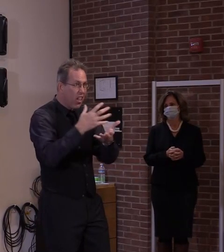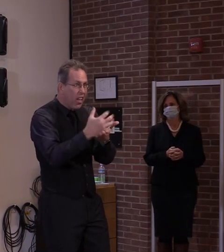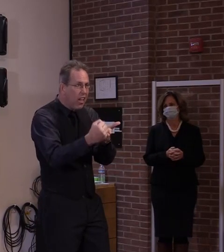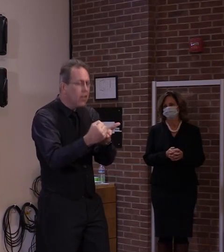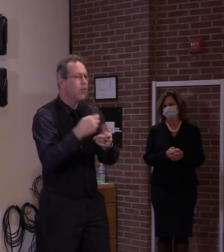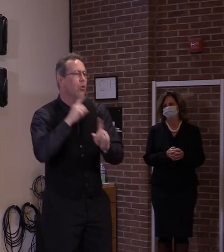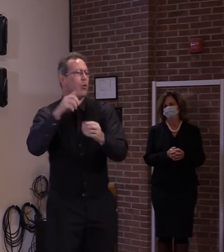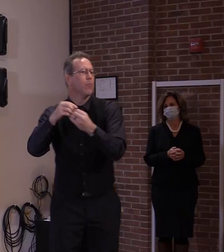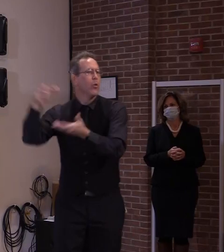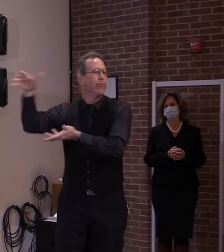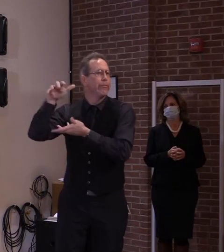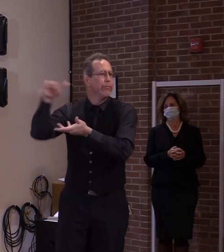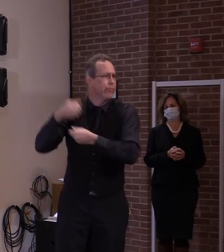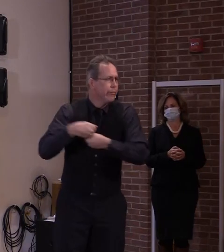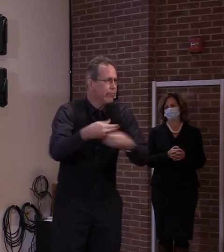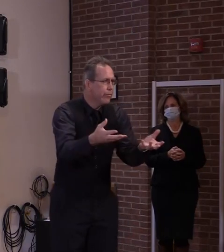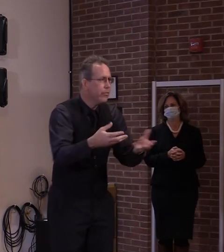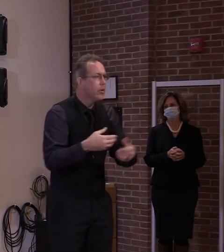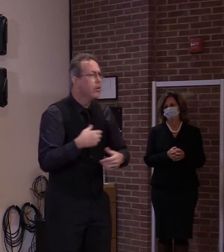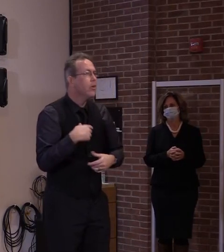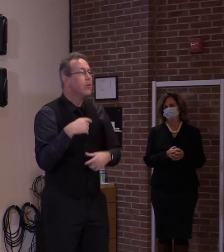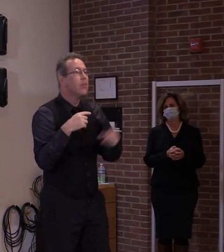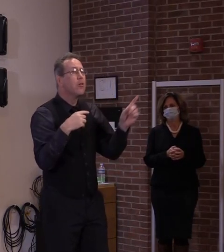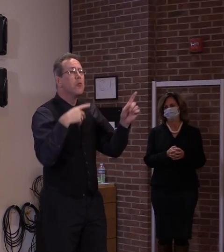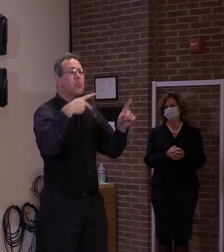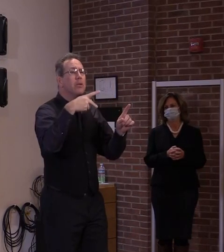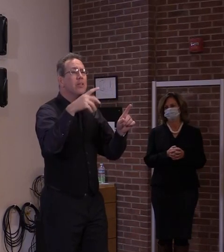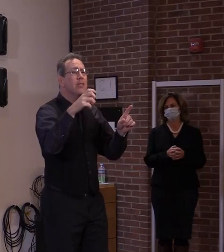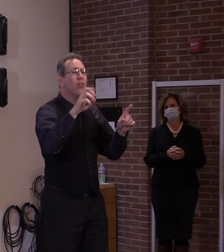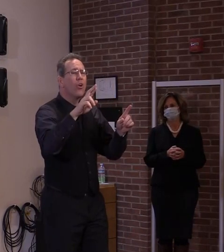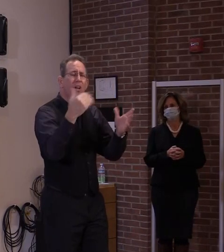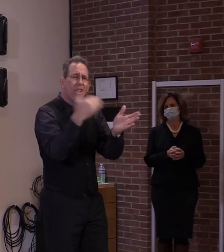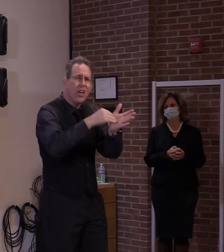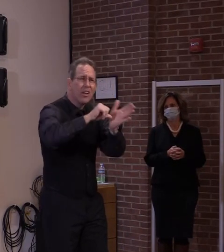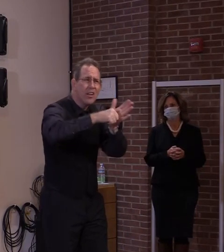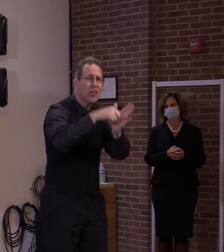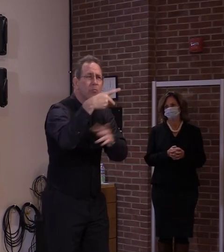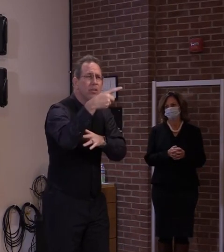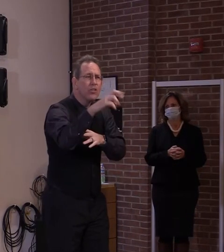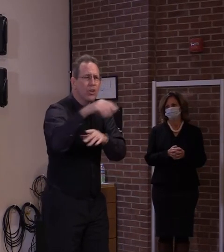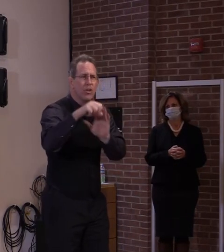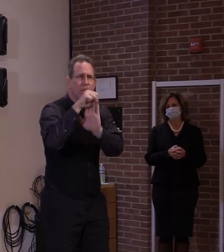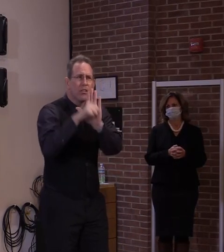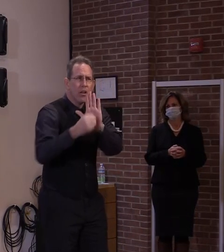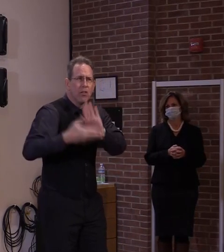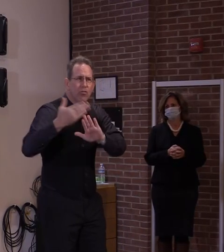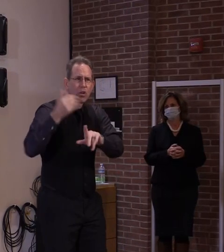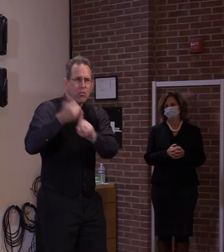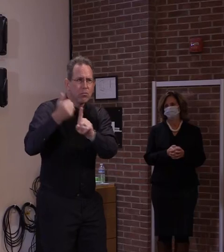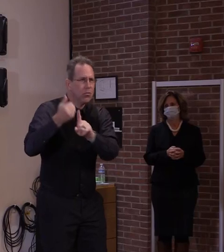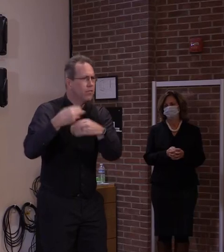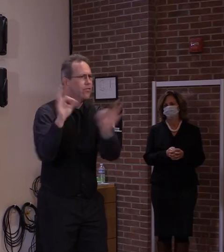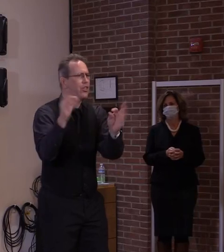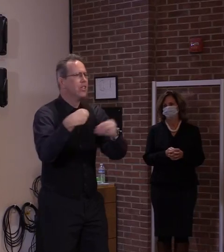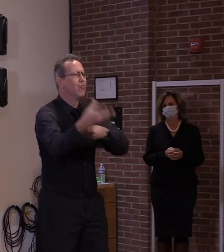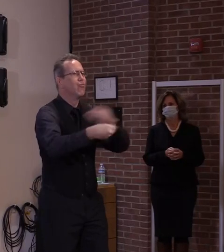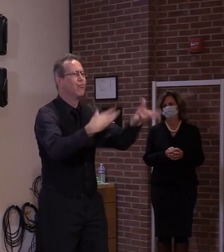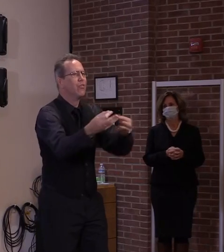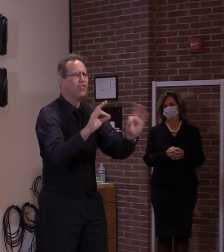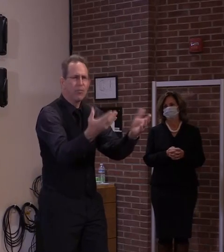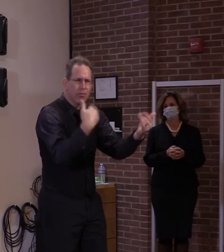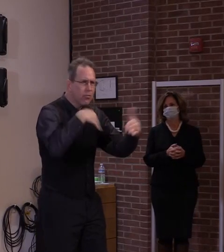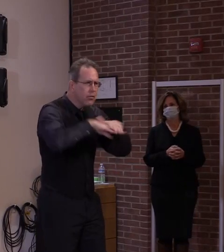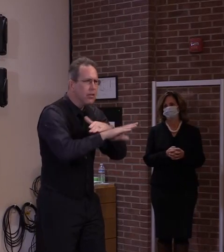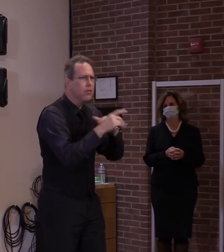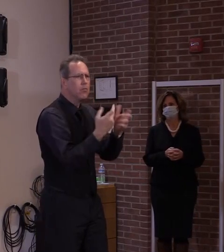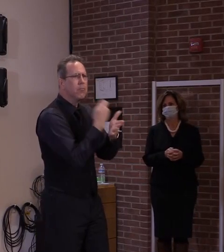we have PCR testing available throughout the state before we go to the to these days when the national and